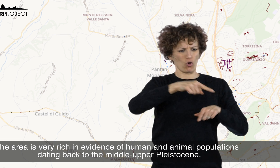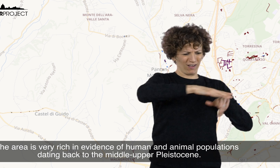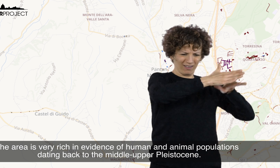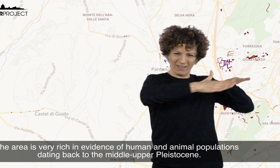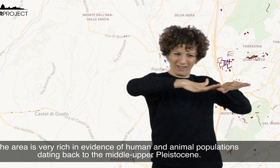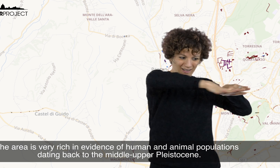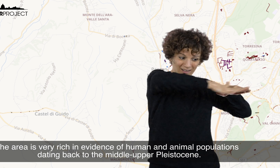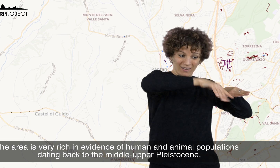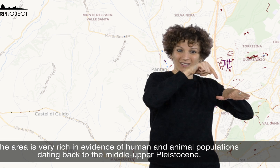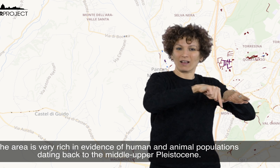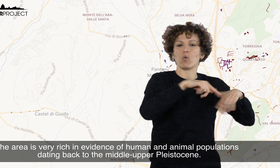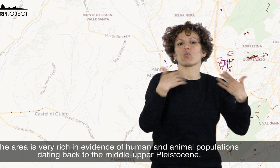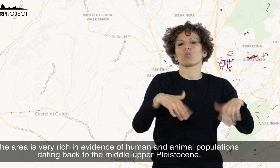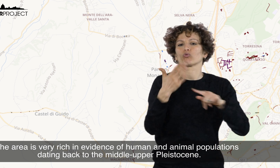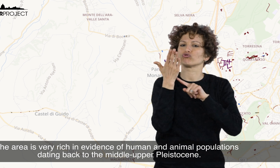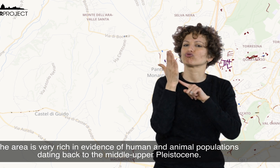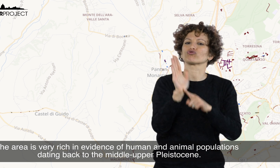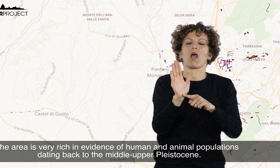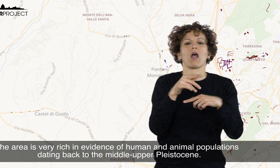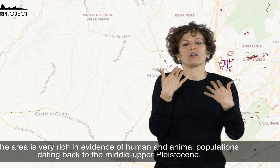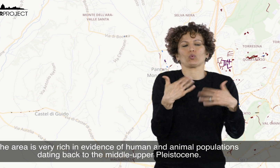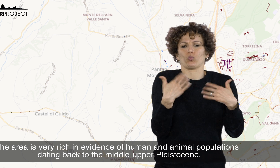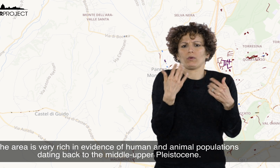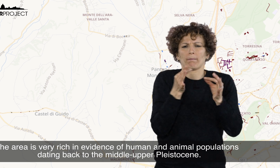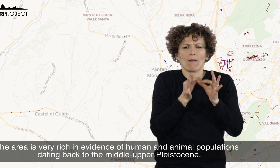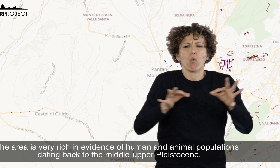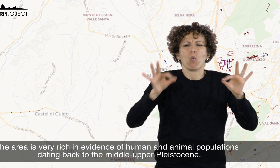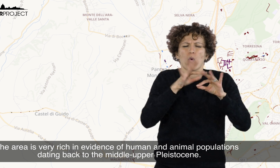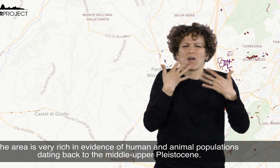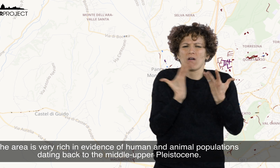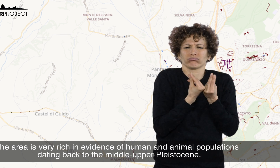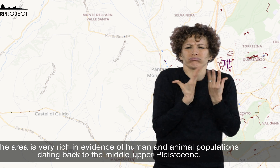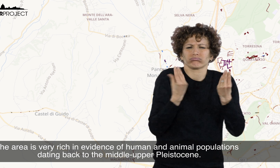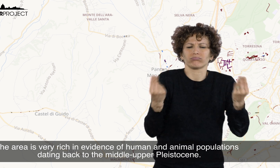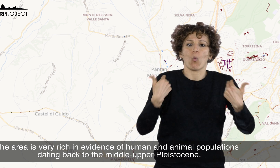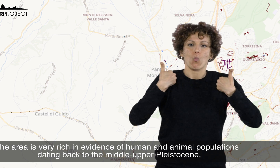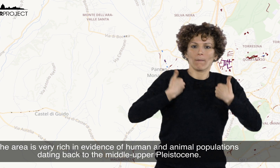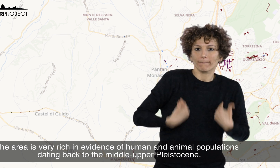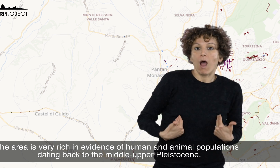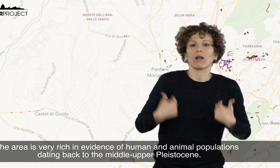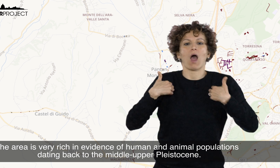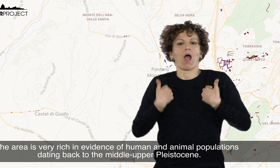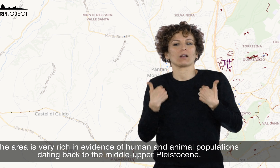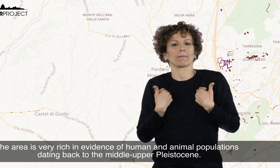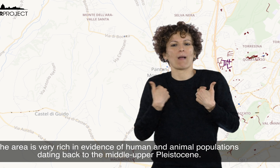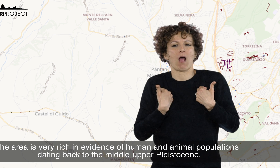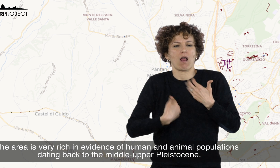of human and animal population, dating back to the Middle Upper Pleistocene.